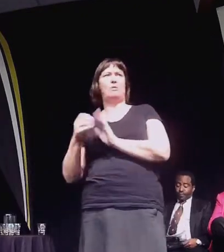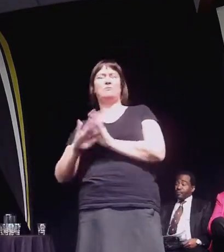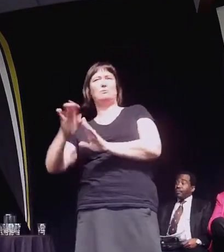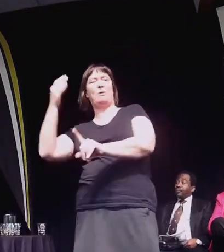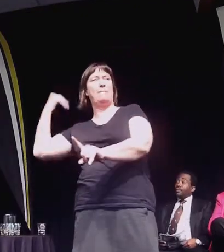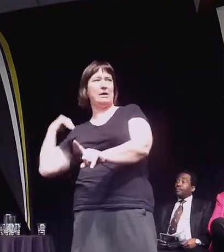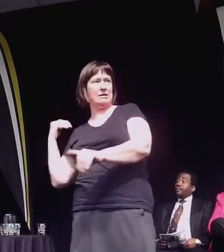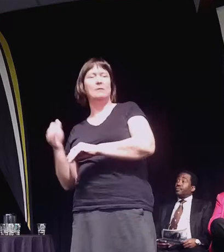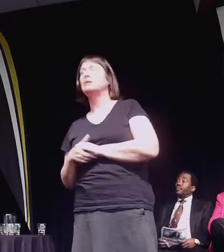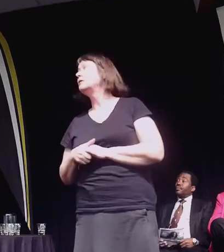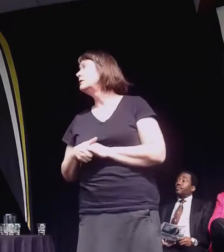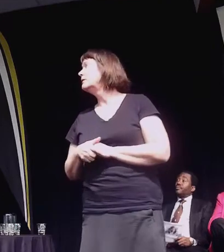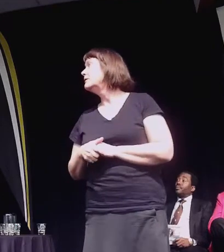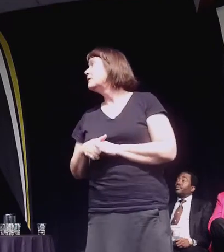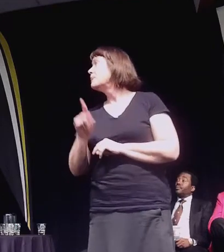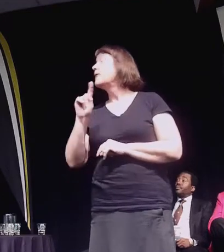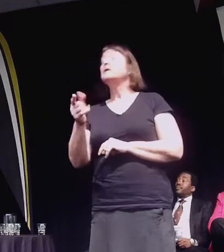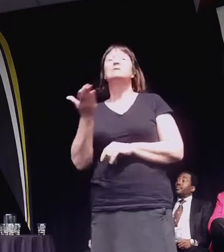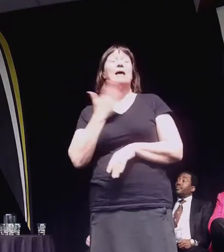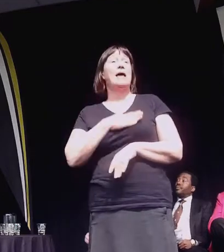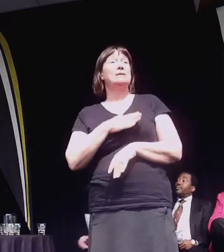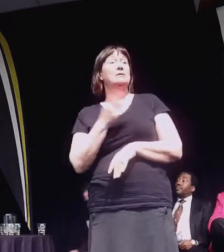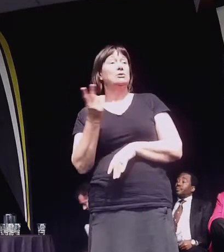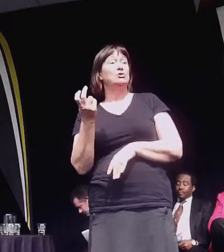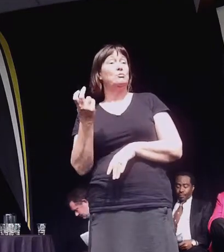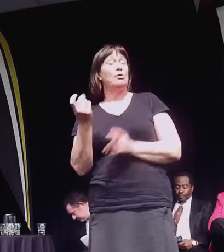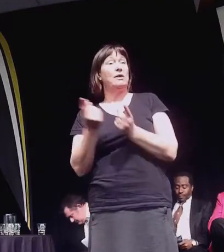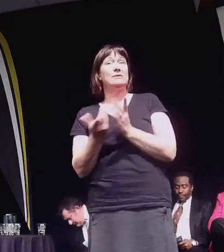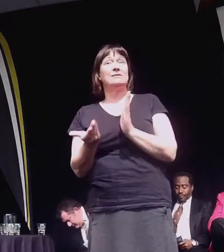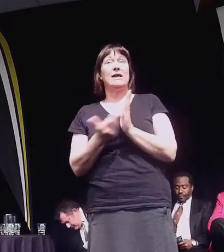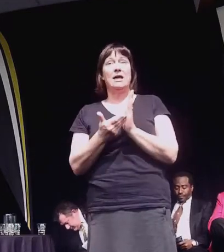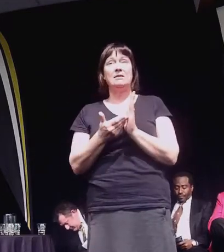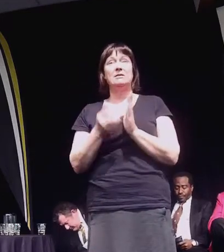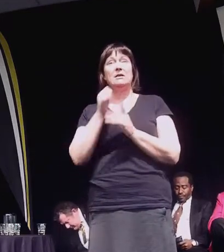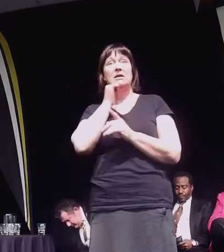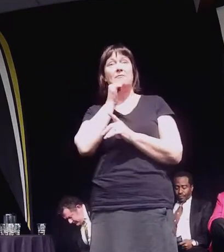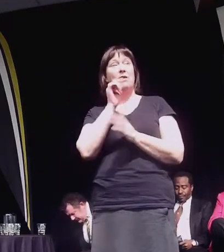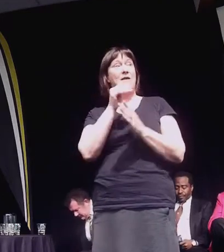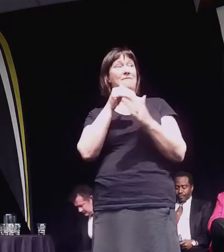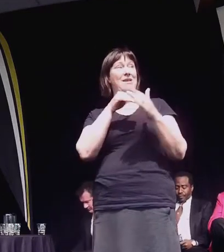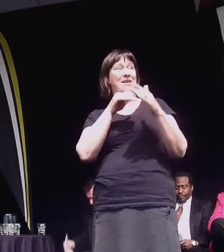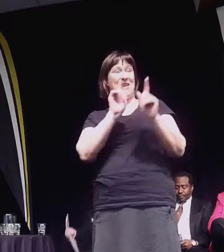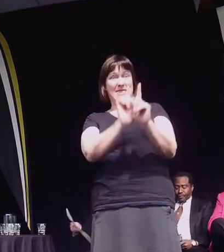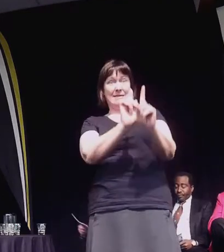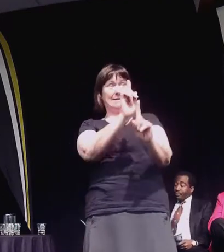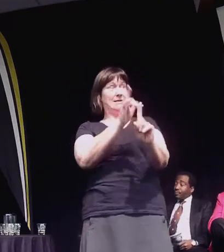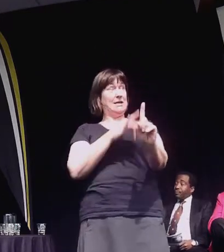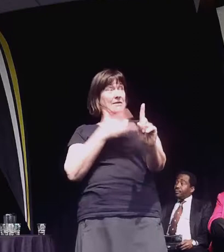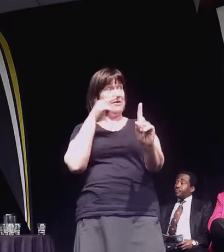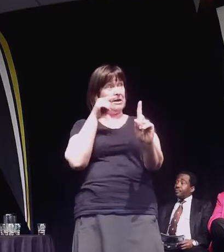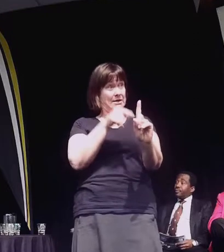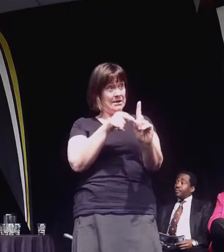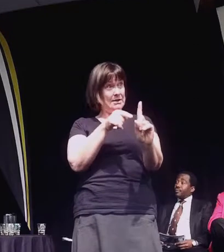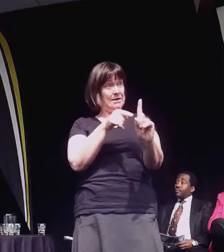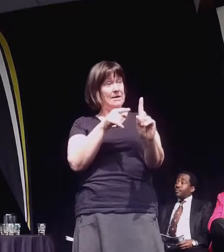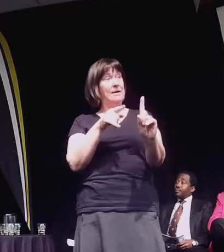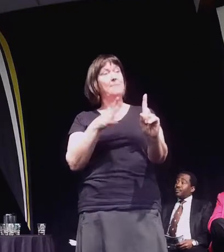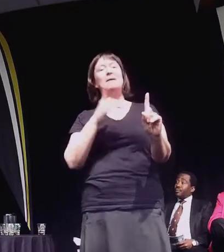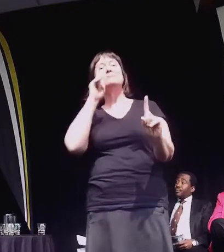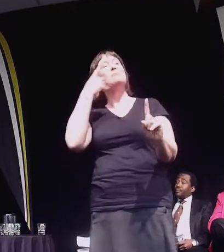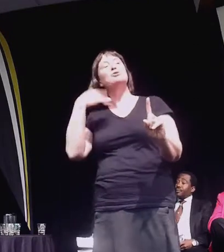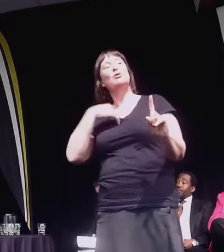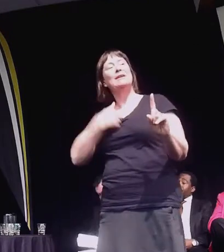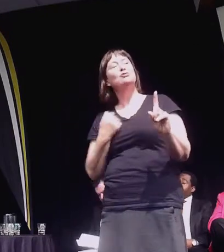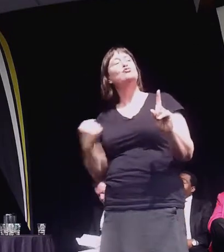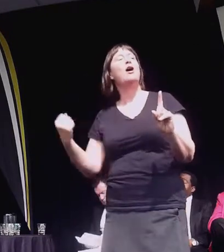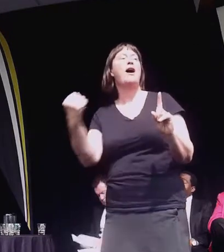Probably the couple of things that I would add on to that. If we incentivise inner city dwelling, it does take people out of their cars. So the whole